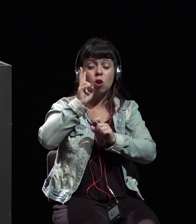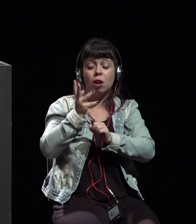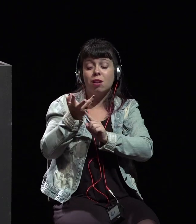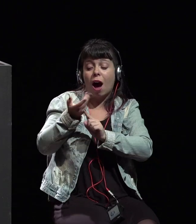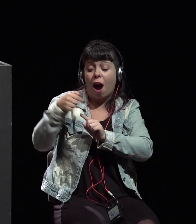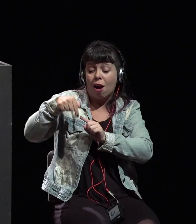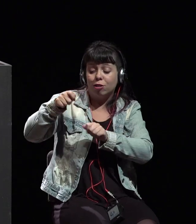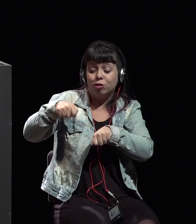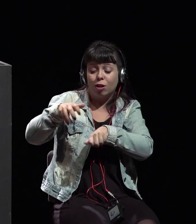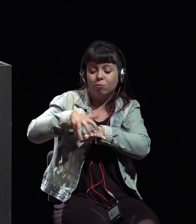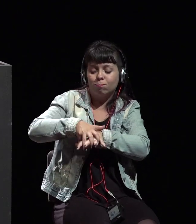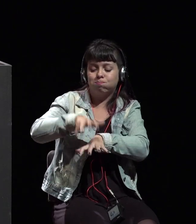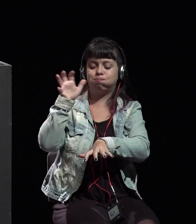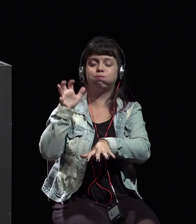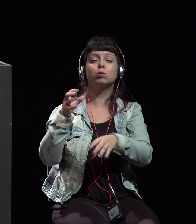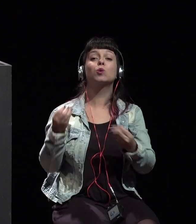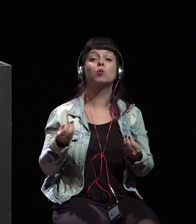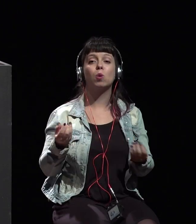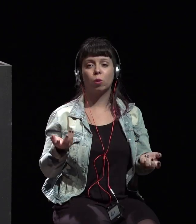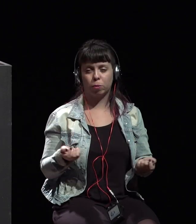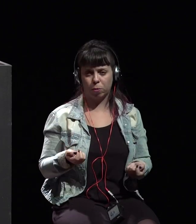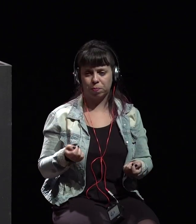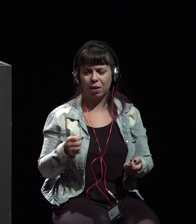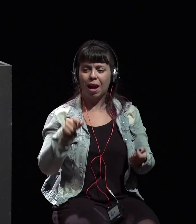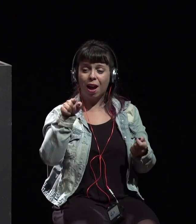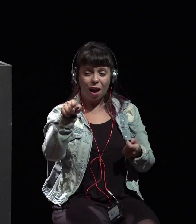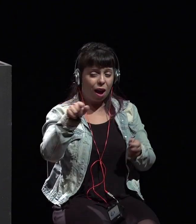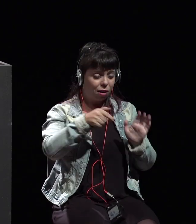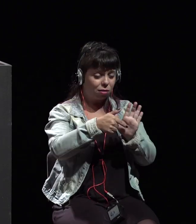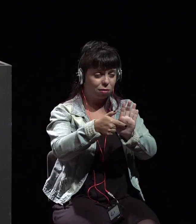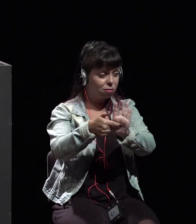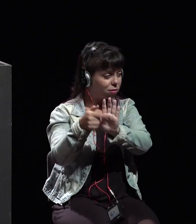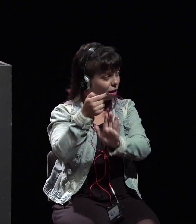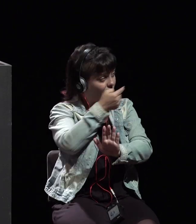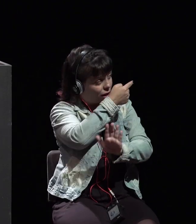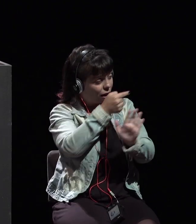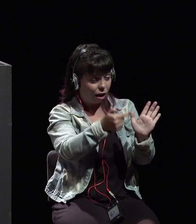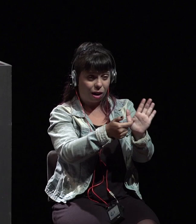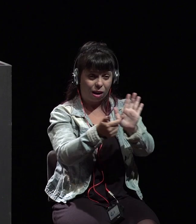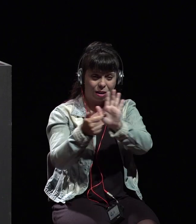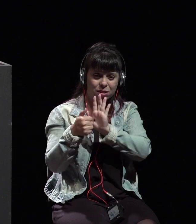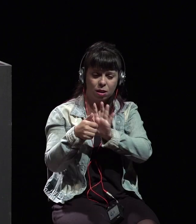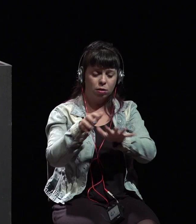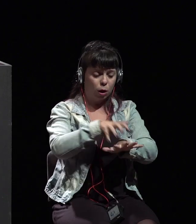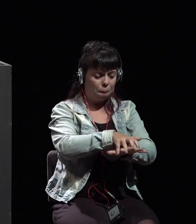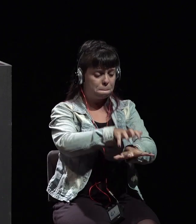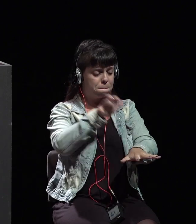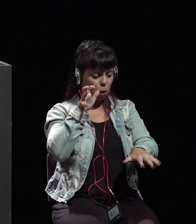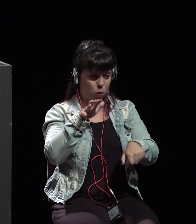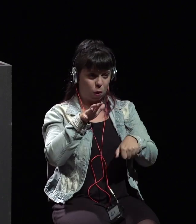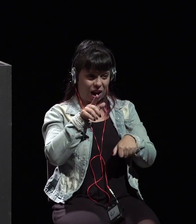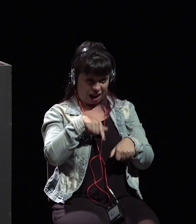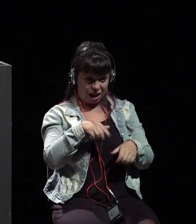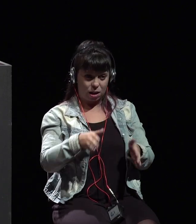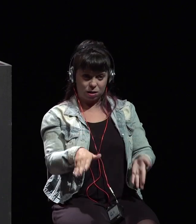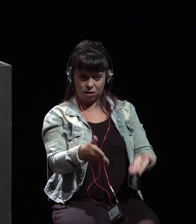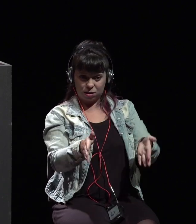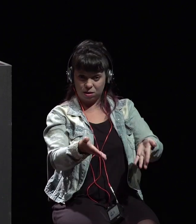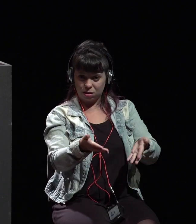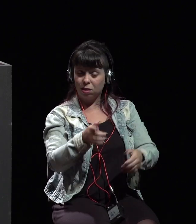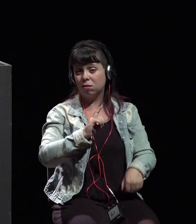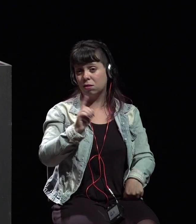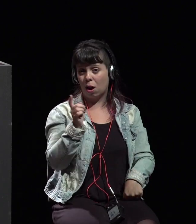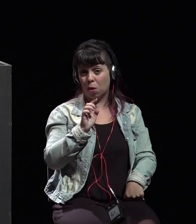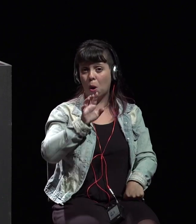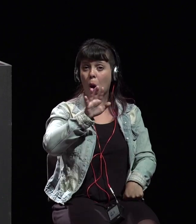exhibition enacted decolonization, but I will say that it decentered colonial narratives of Hawaiian primitivity that are profuse,